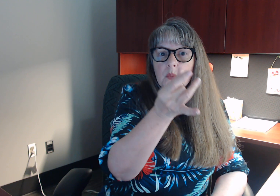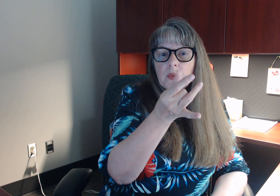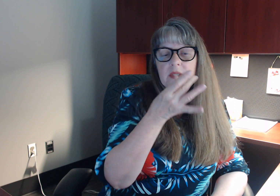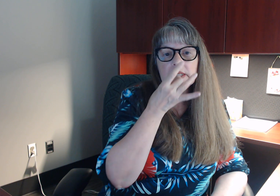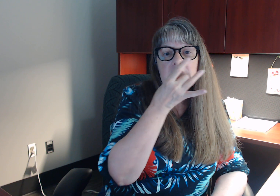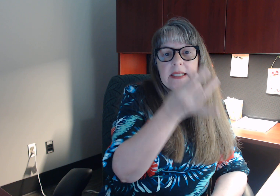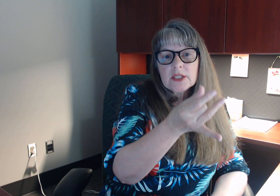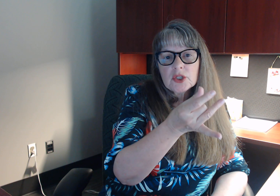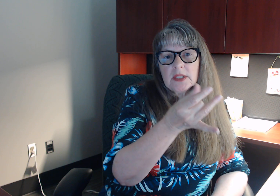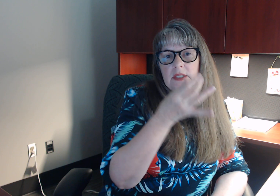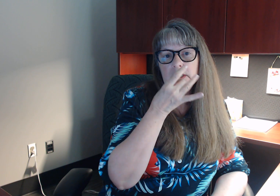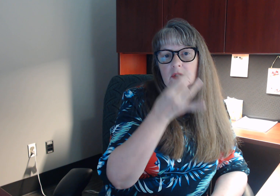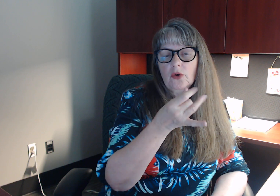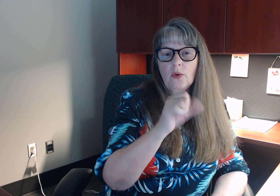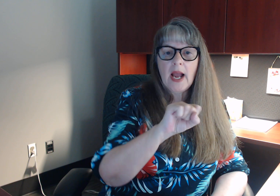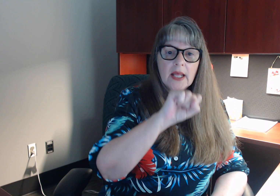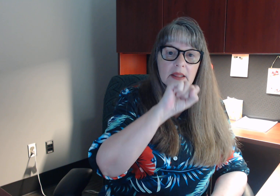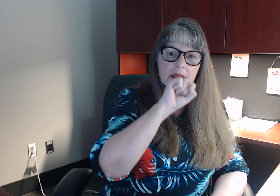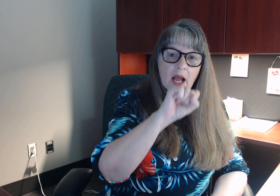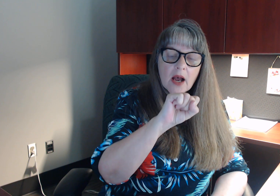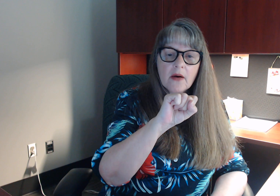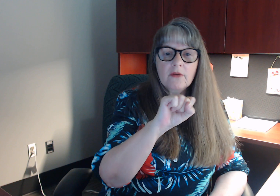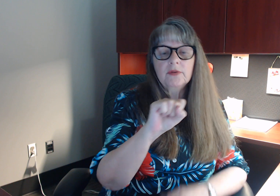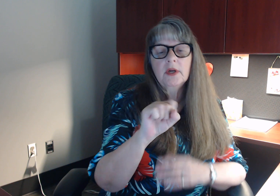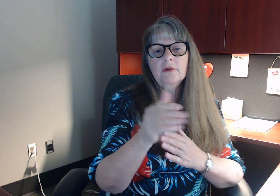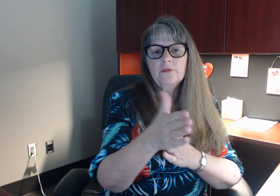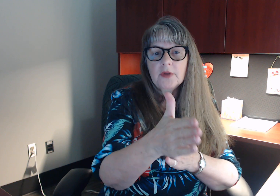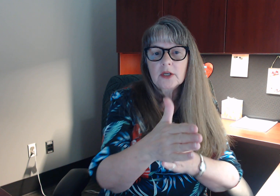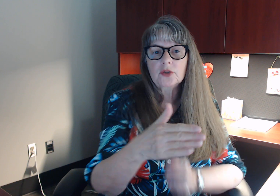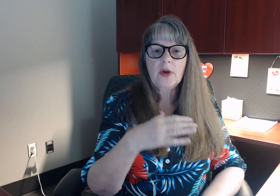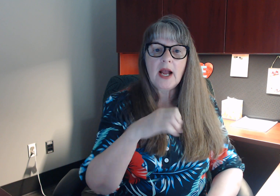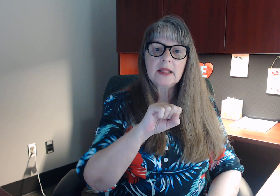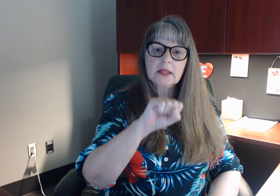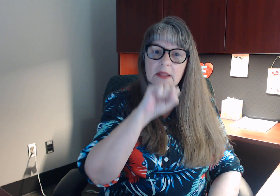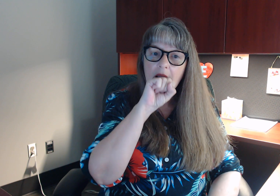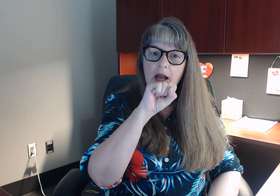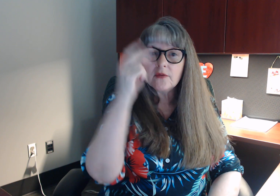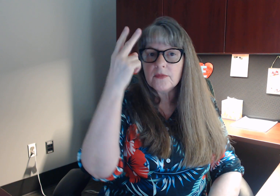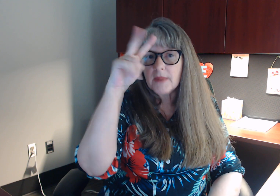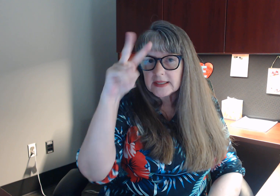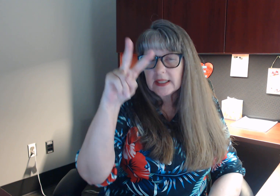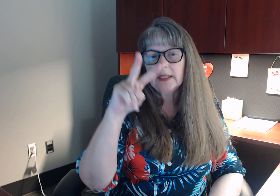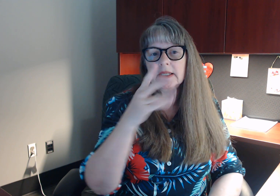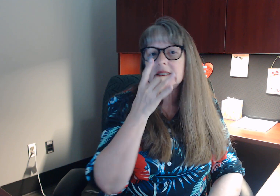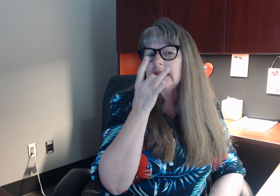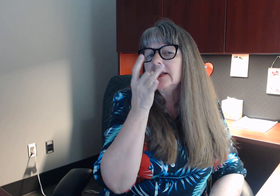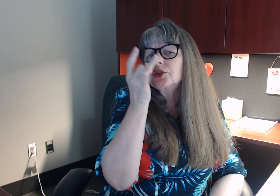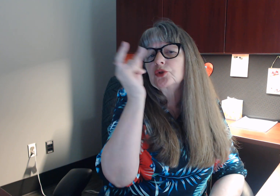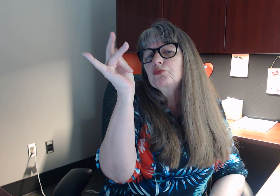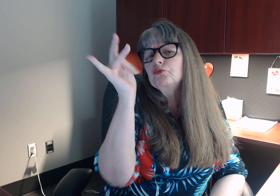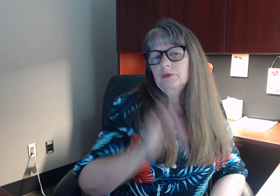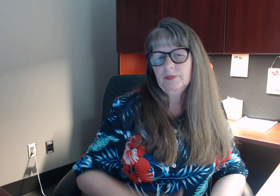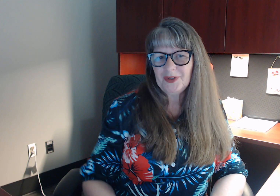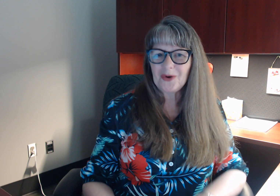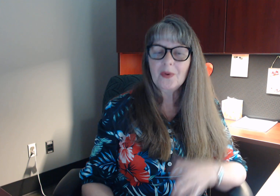that's delicious, or I love fish, or I love Mexican, it's delicious, and so